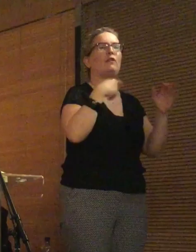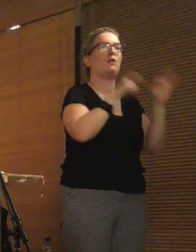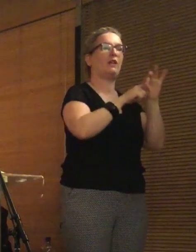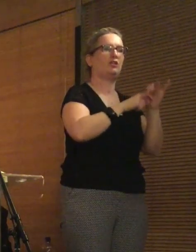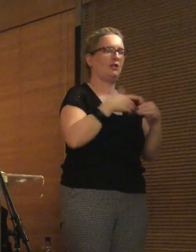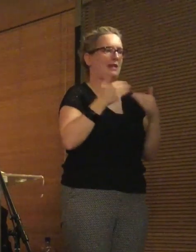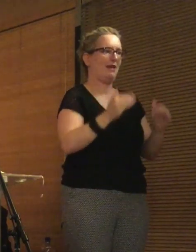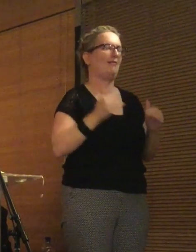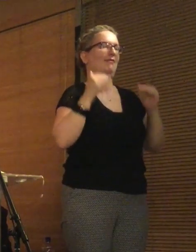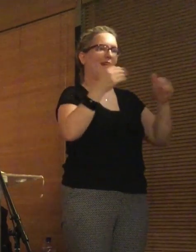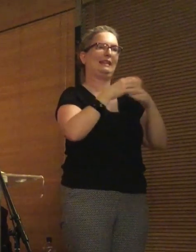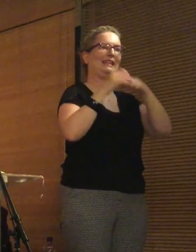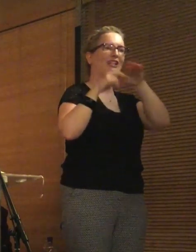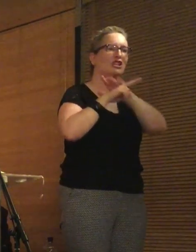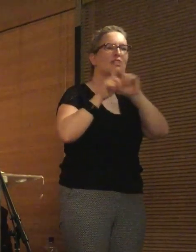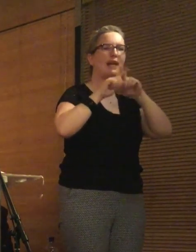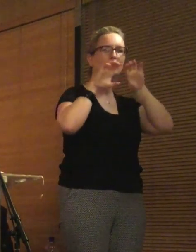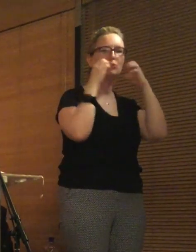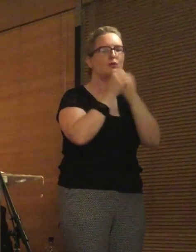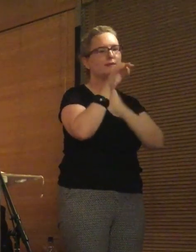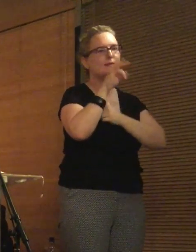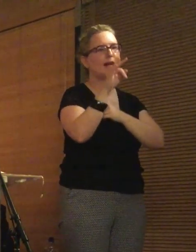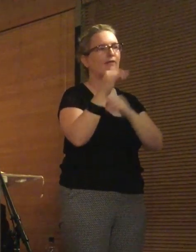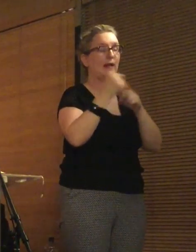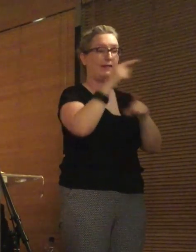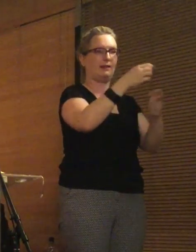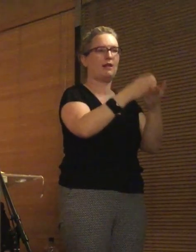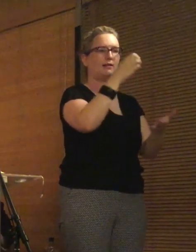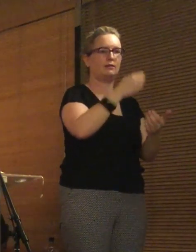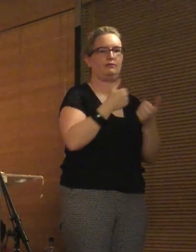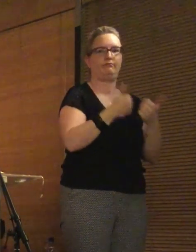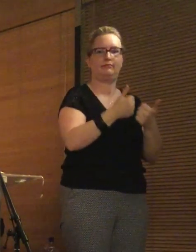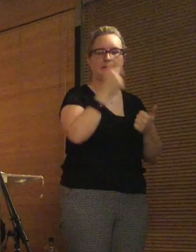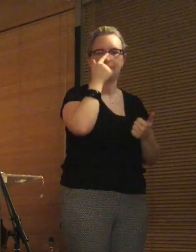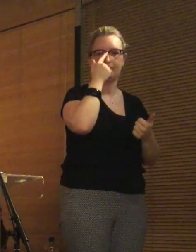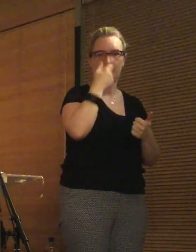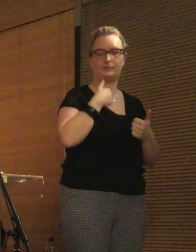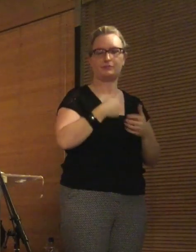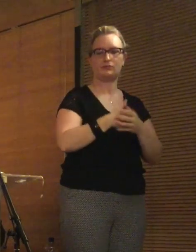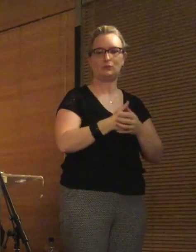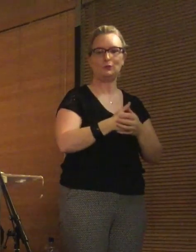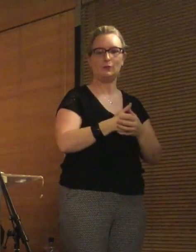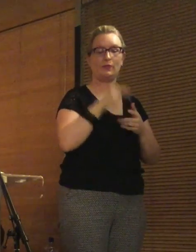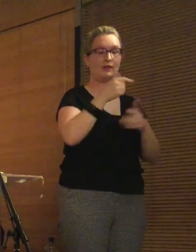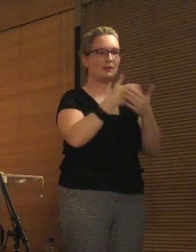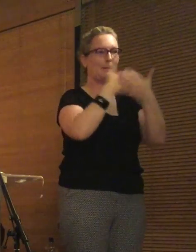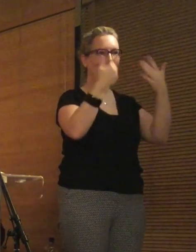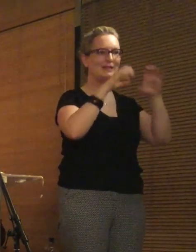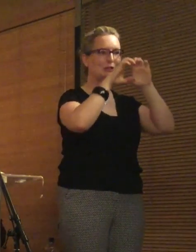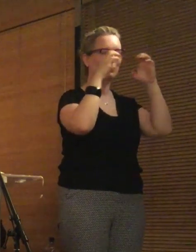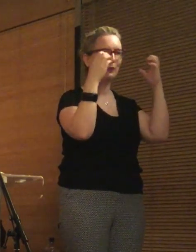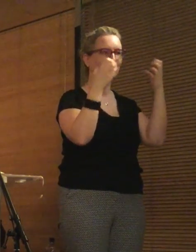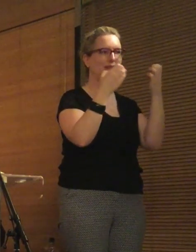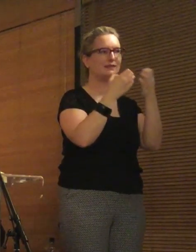now leaders and community and staff in the college. And it's the biggest community